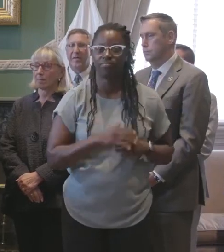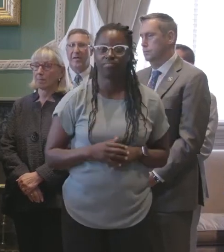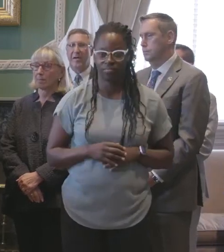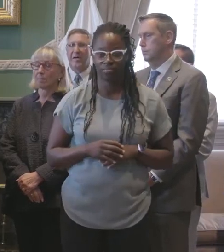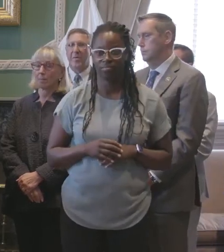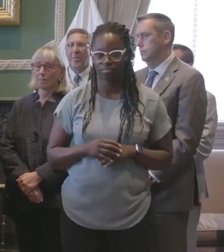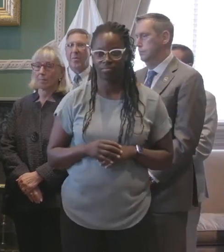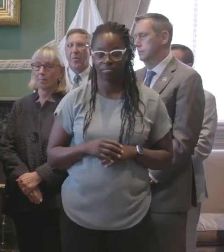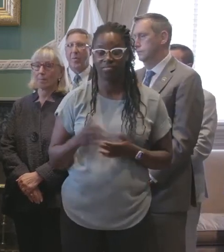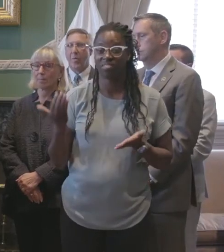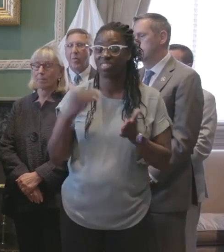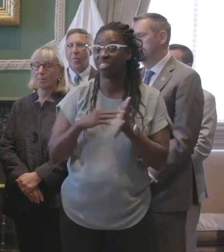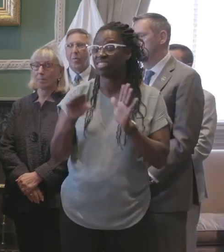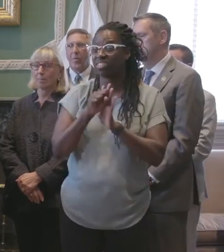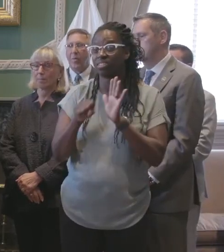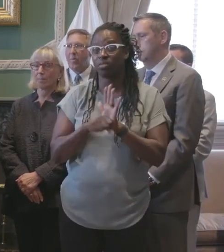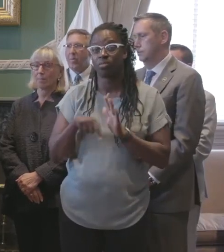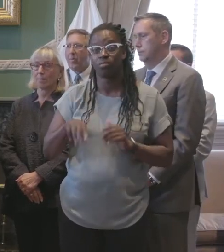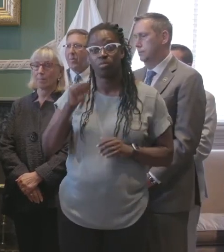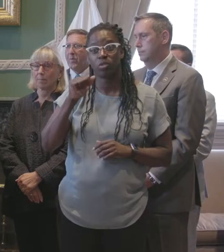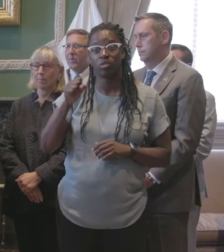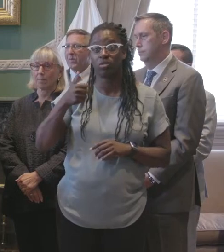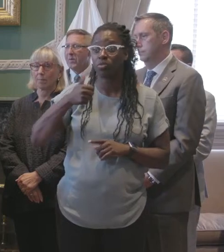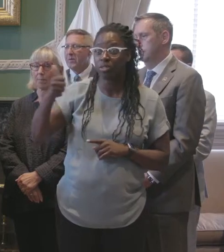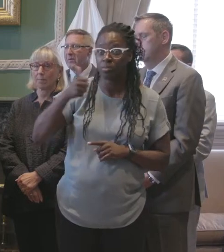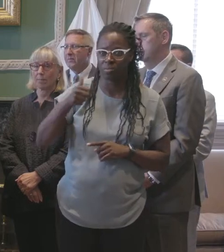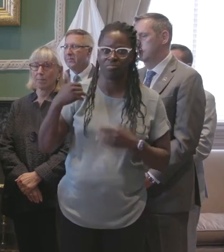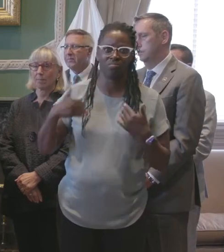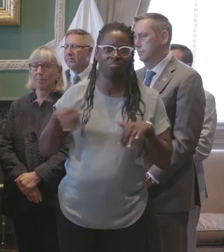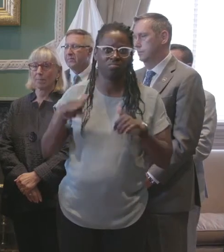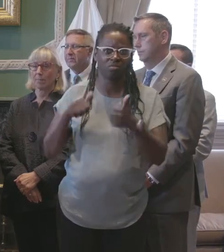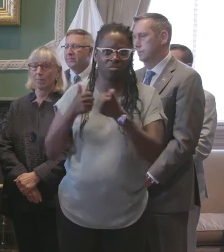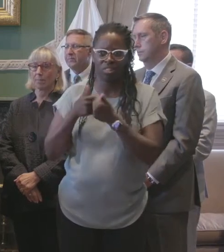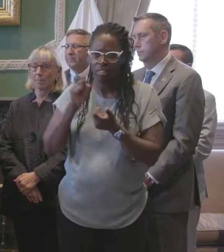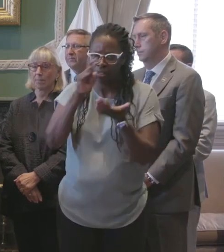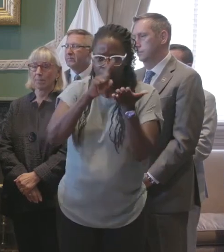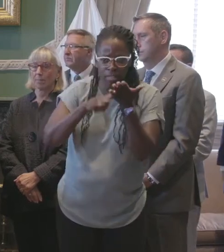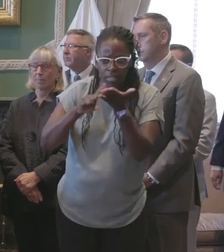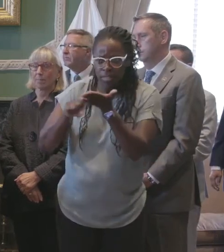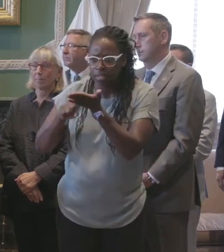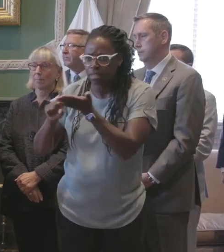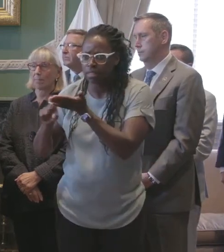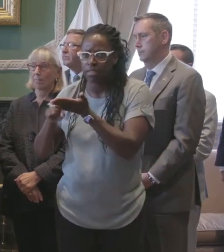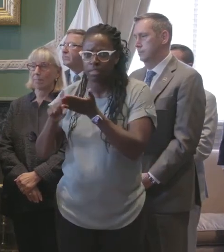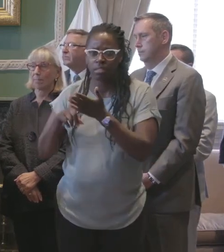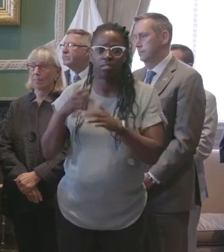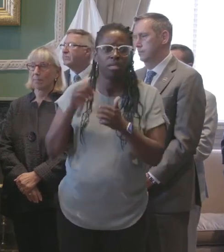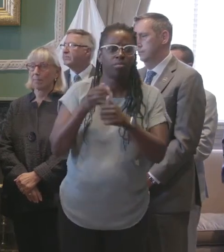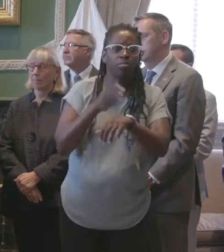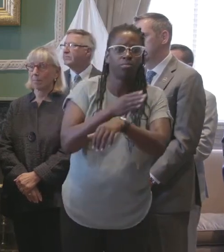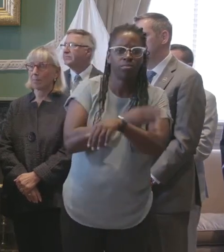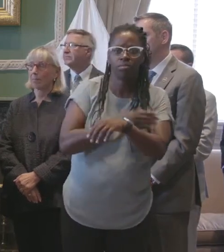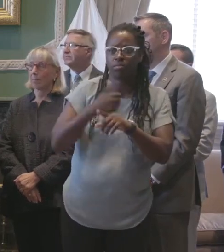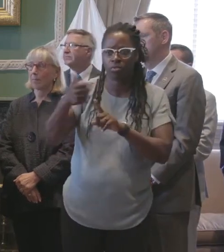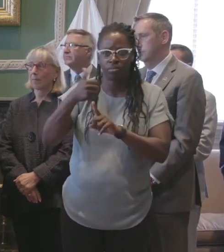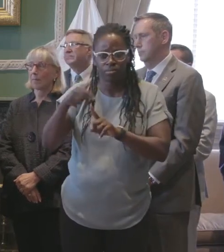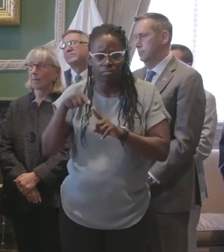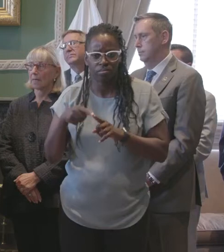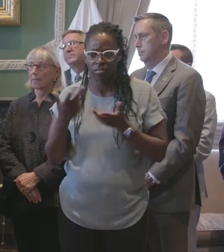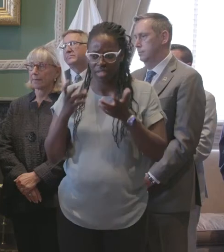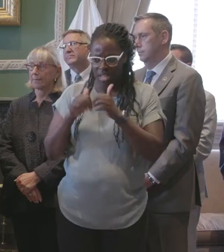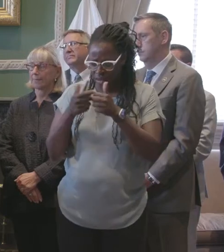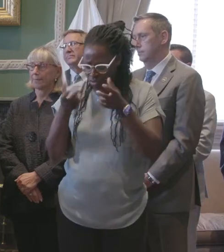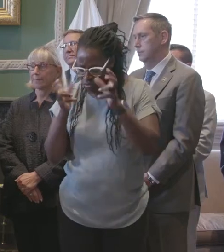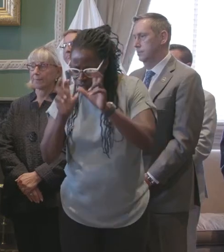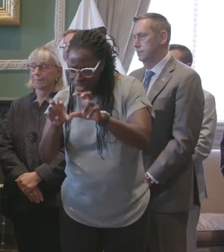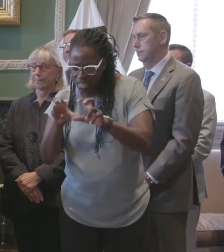needs, we will continue to explore different ways to fund some of these plans that we find to